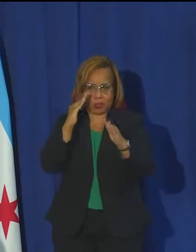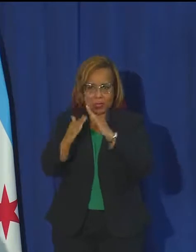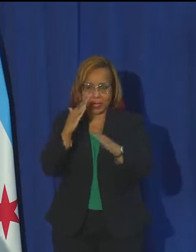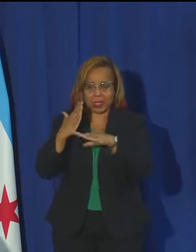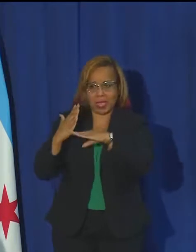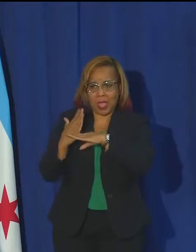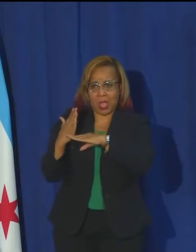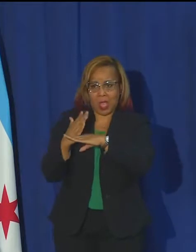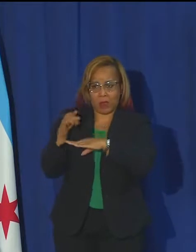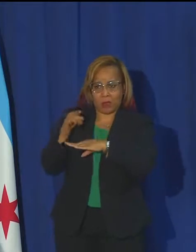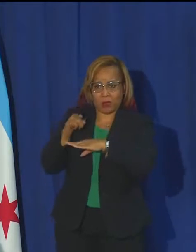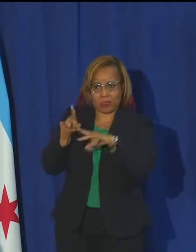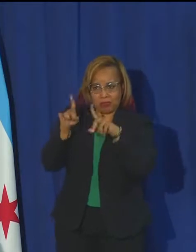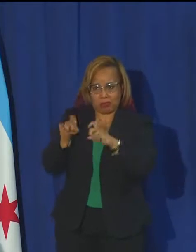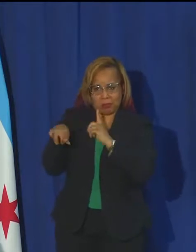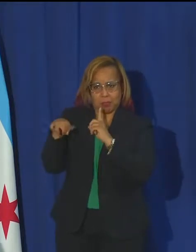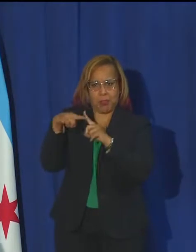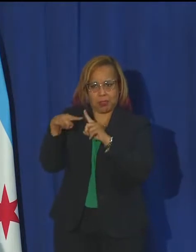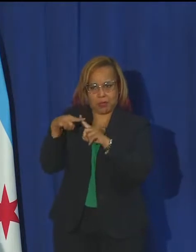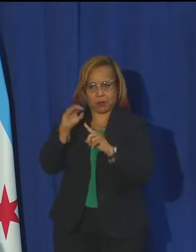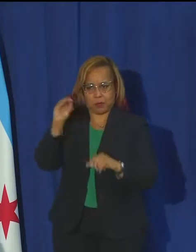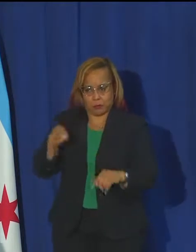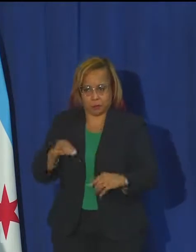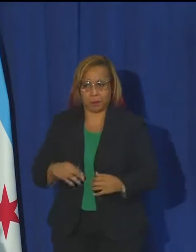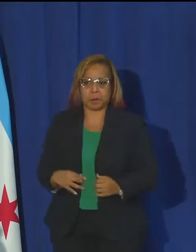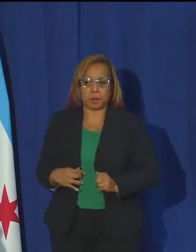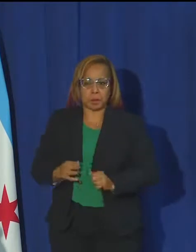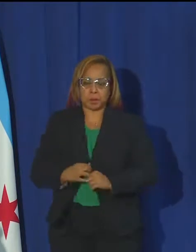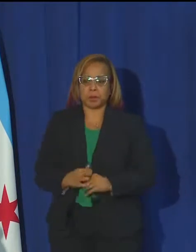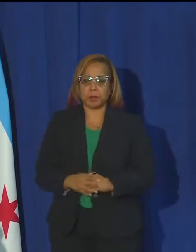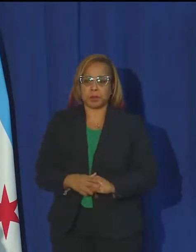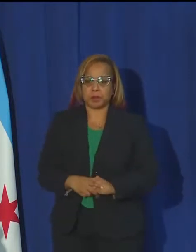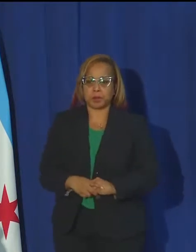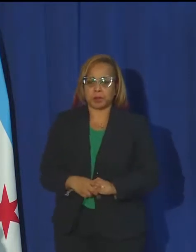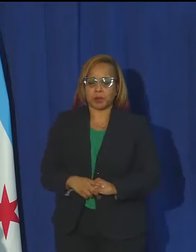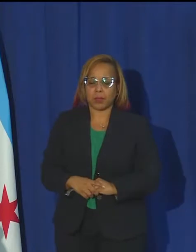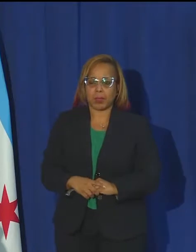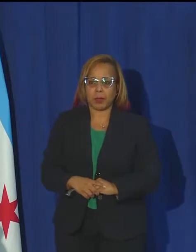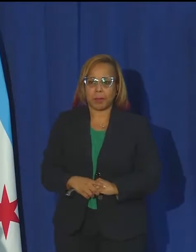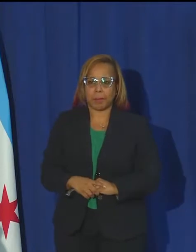city's average test positivity is.